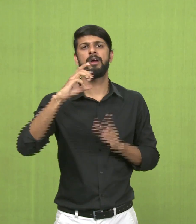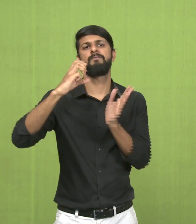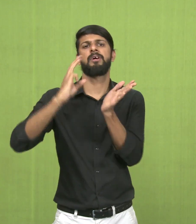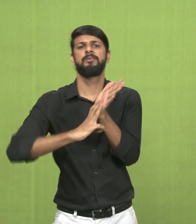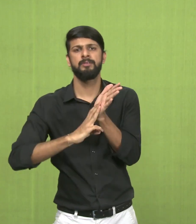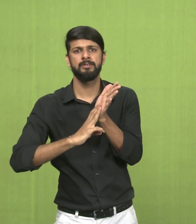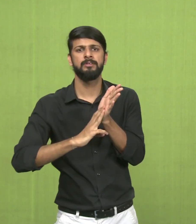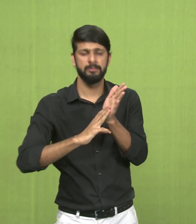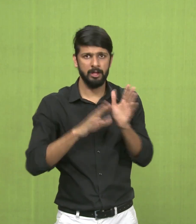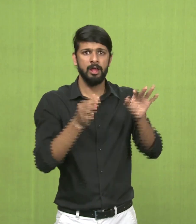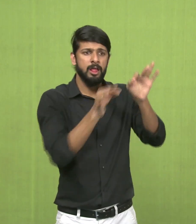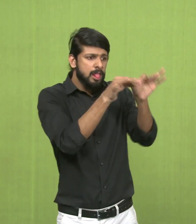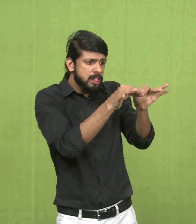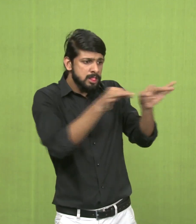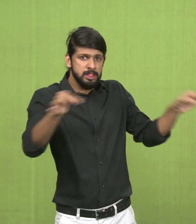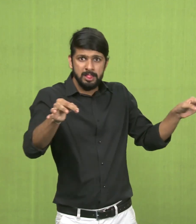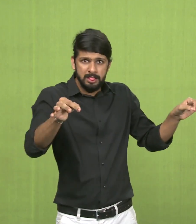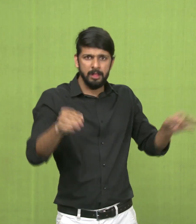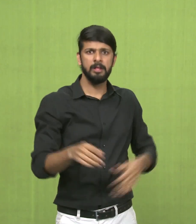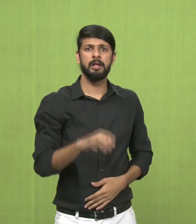38.5 centimeters into